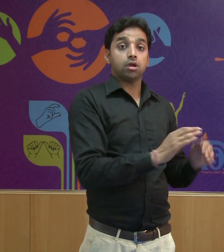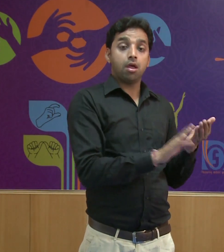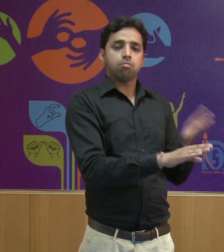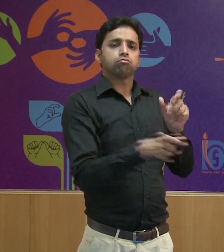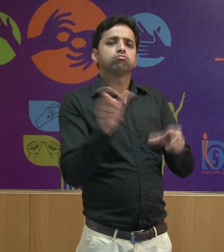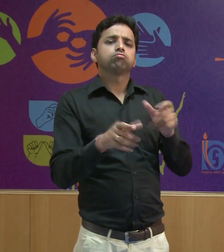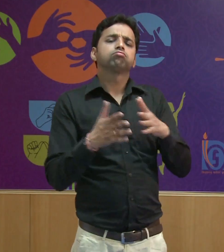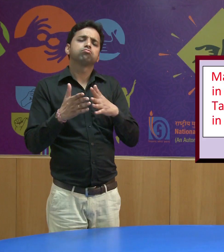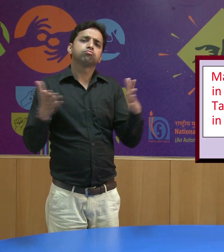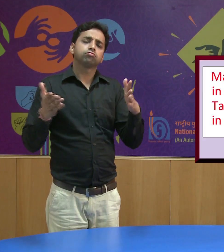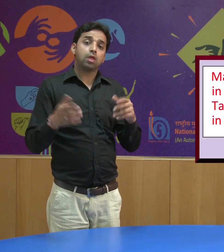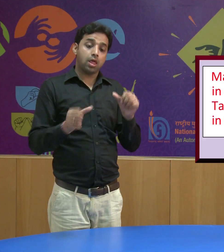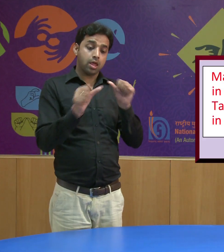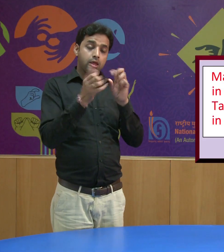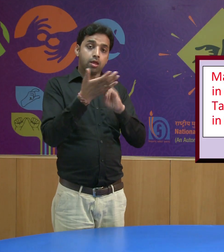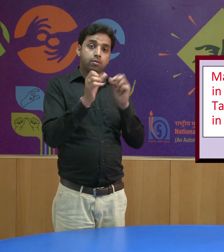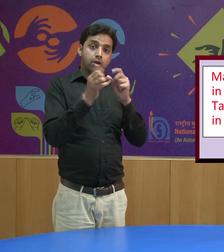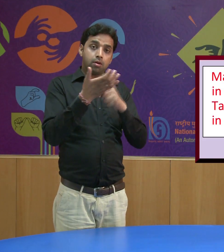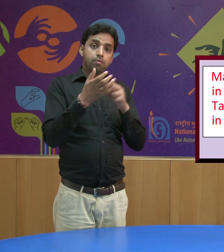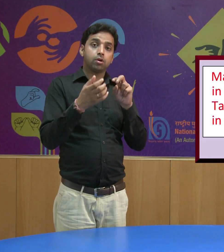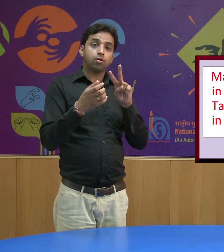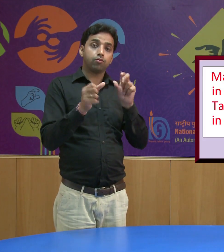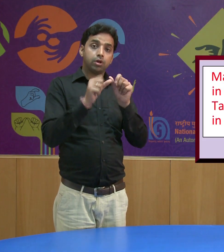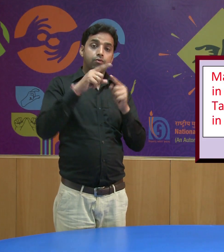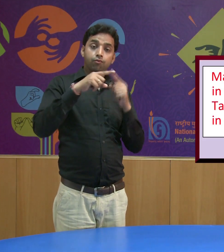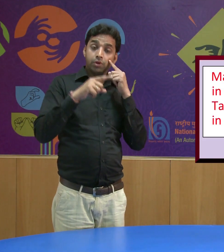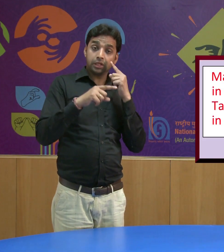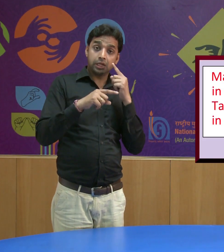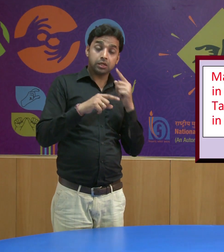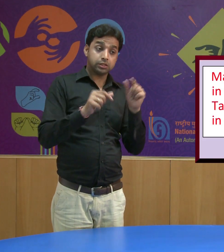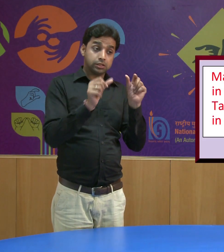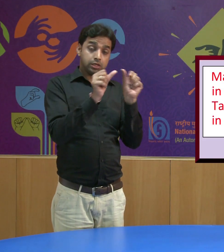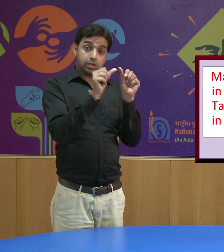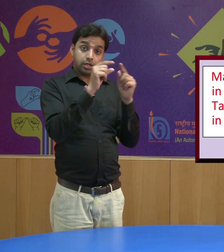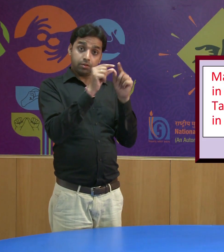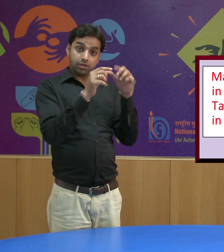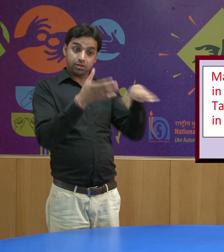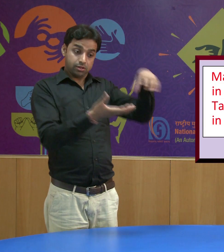people from Amravati in Andhra Pradesh and